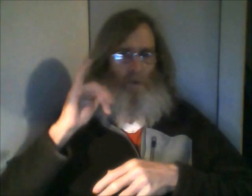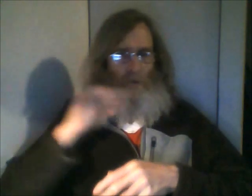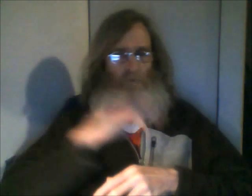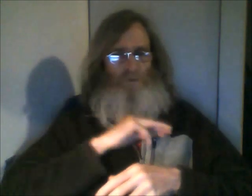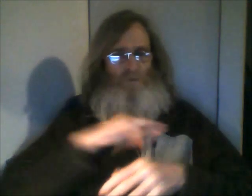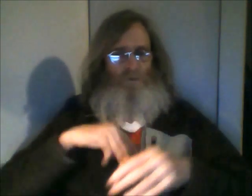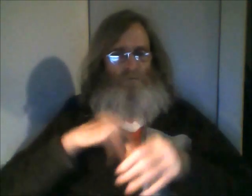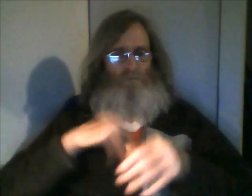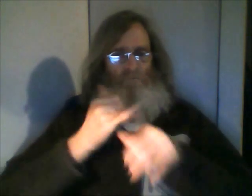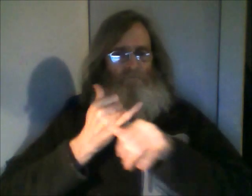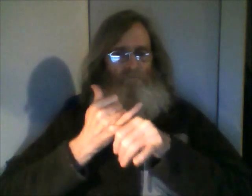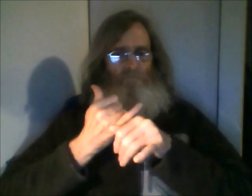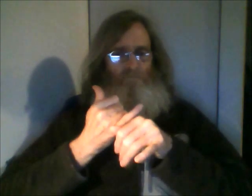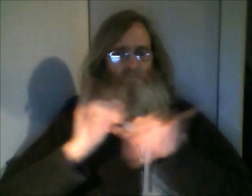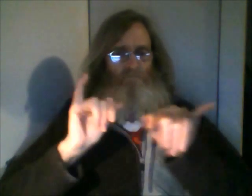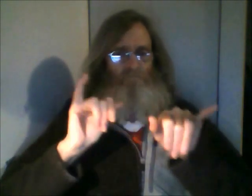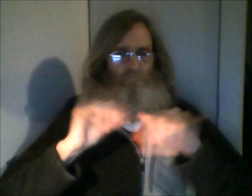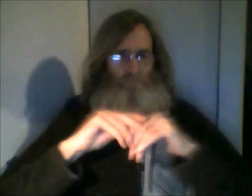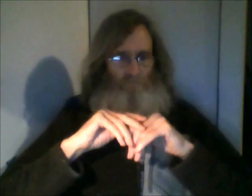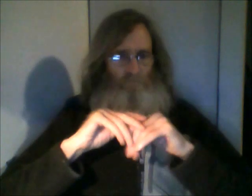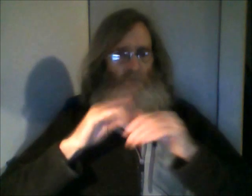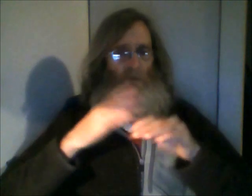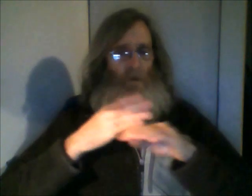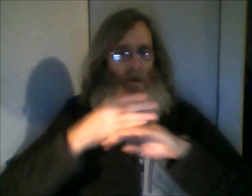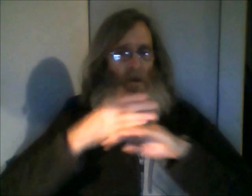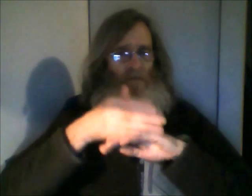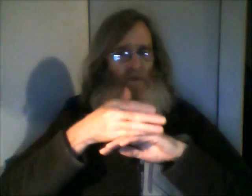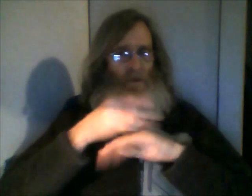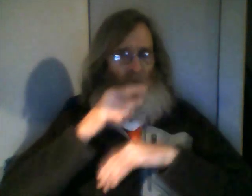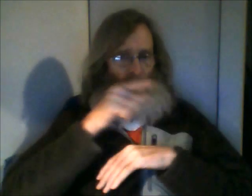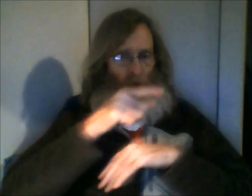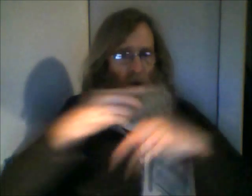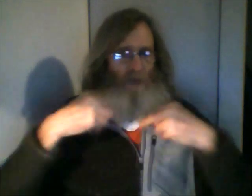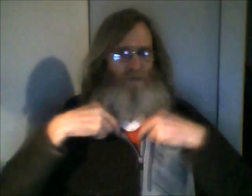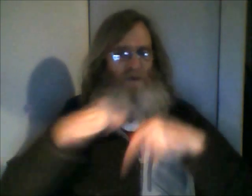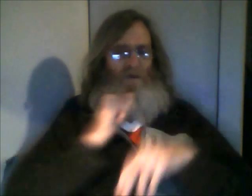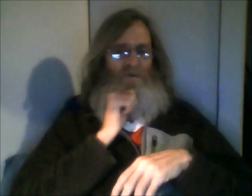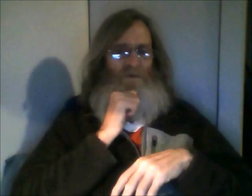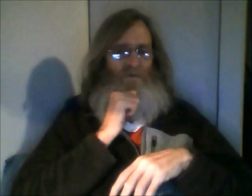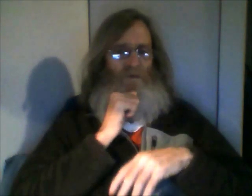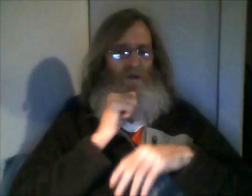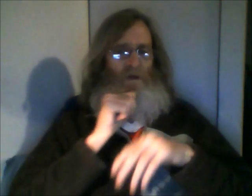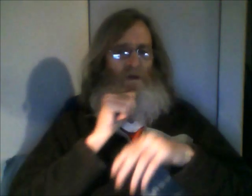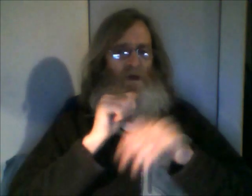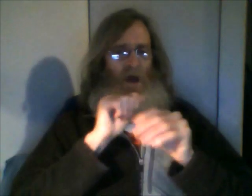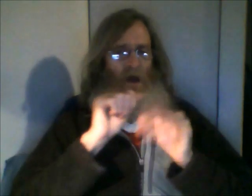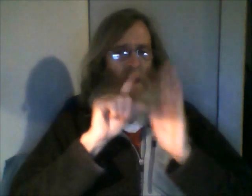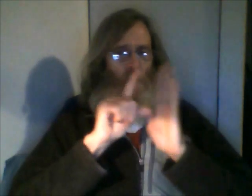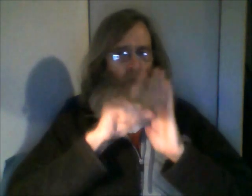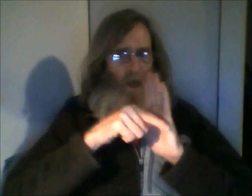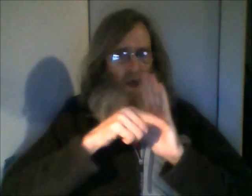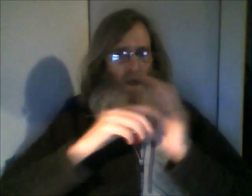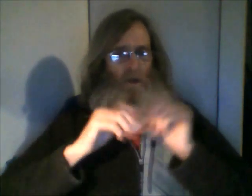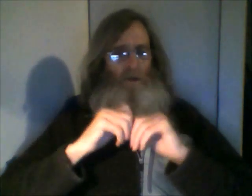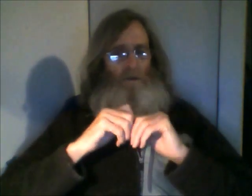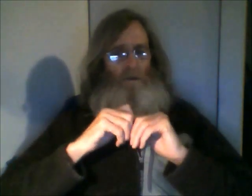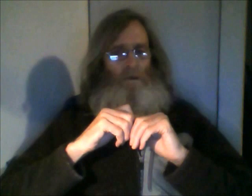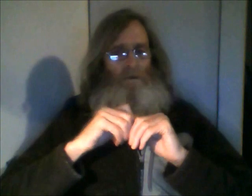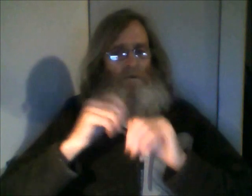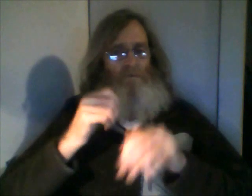Team Cadillac ATS. Find yours. Right now, use the Cadillac ATS with 5 easy lease payments of $199